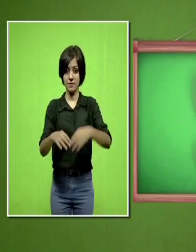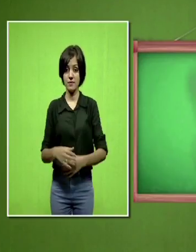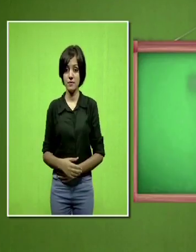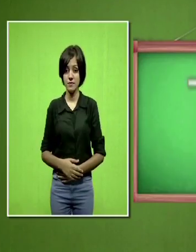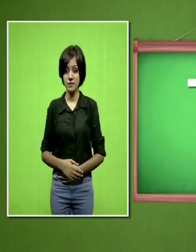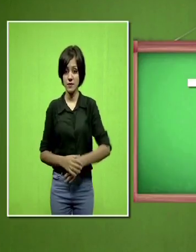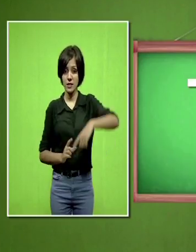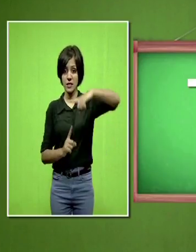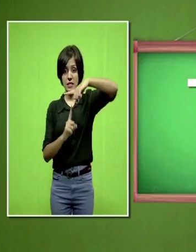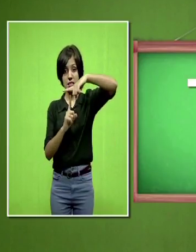T,